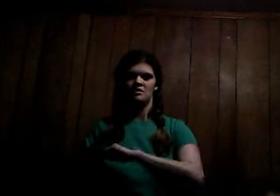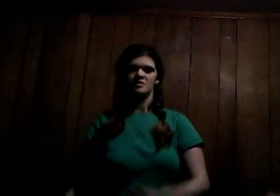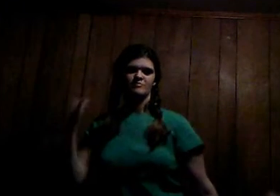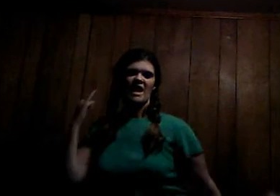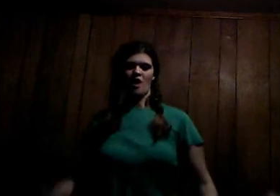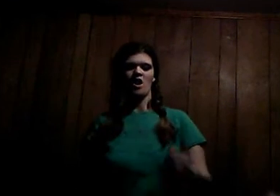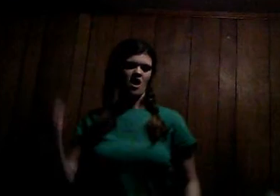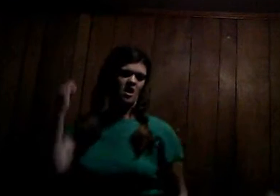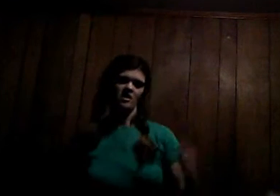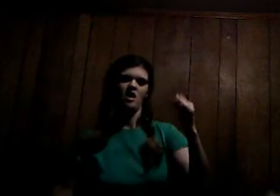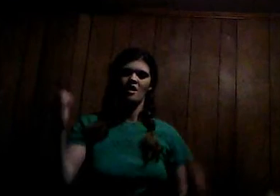Break it down.